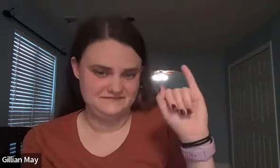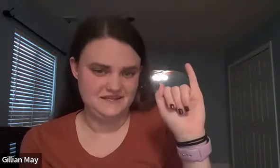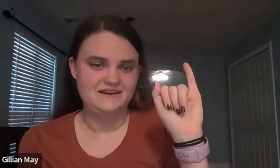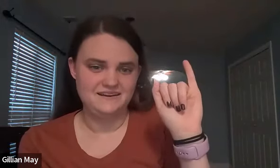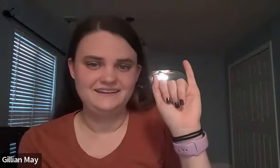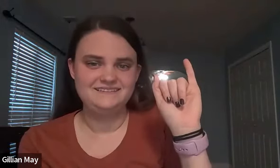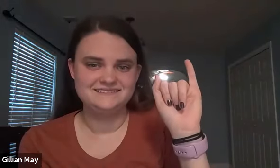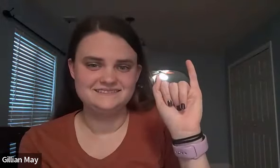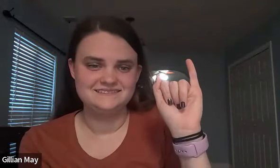I.